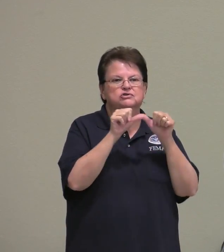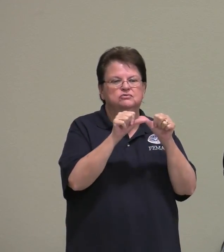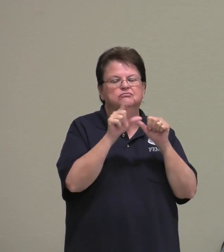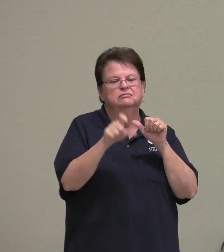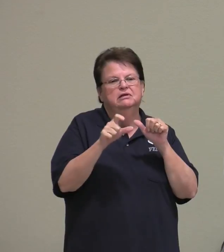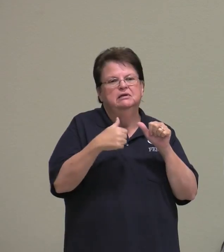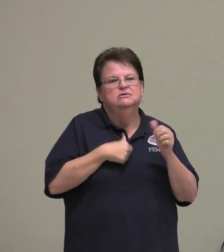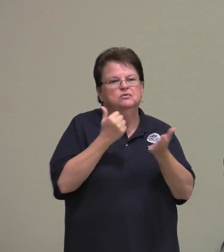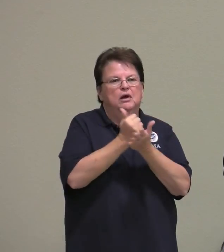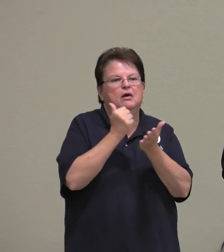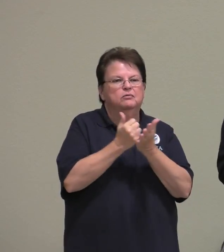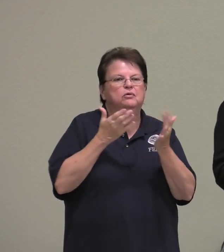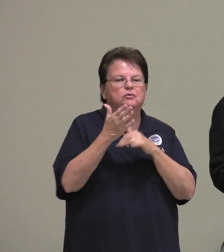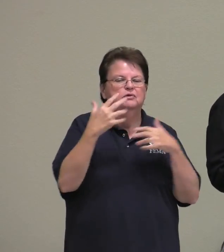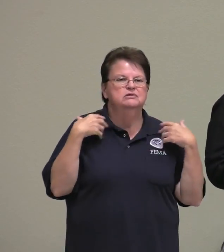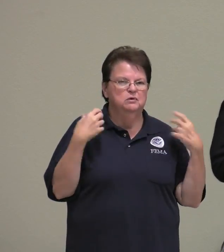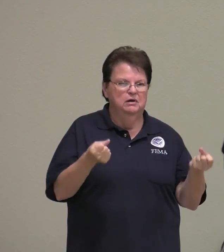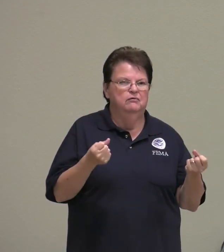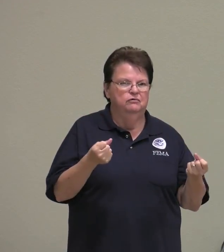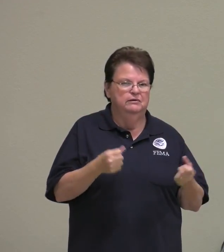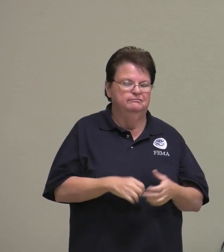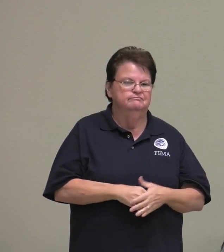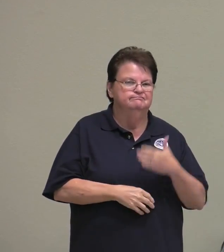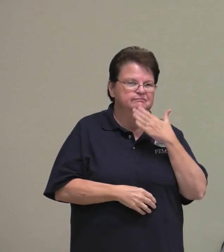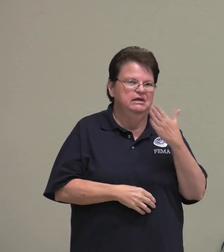to help you through this recovery. Thank you.